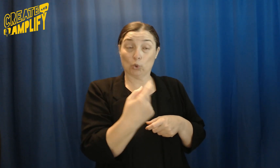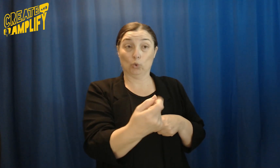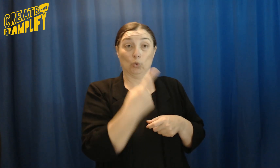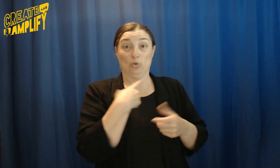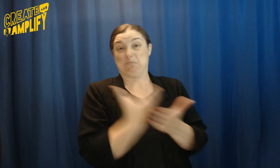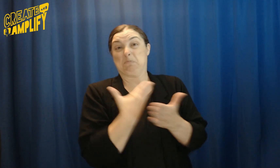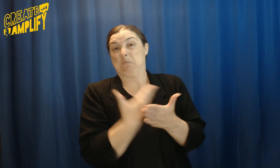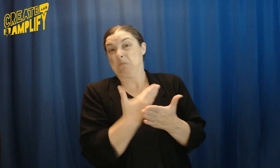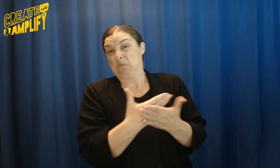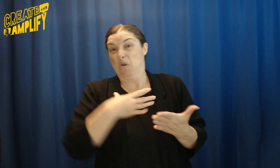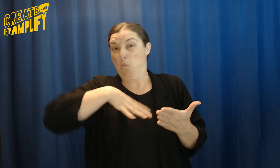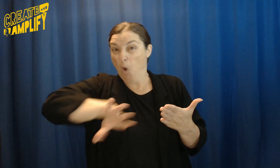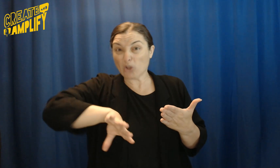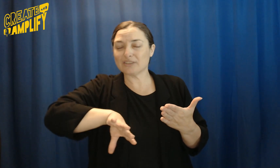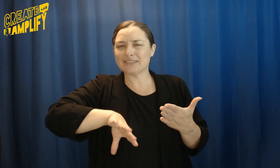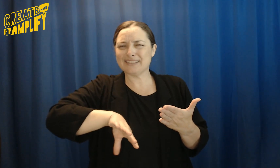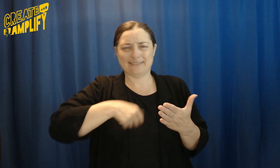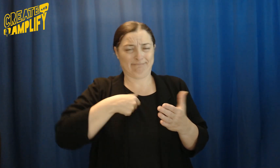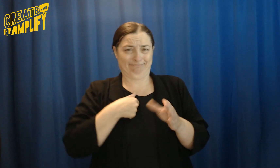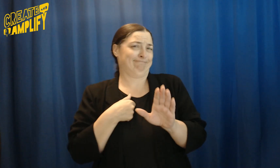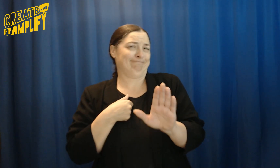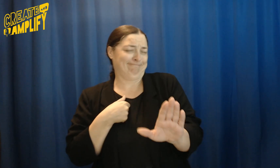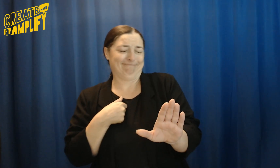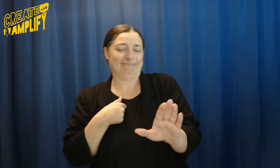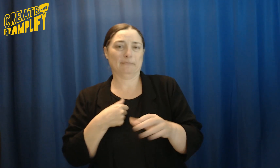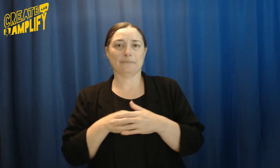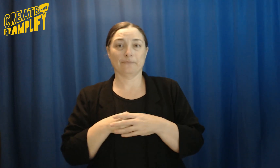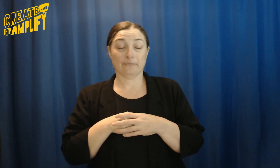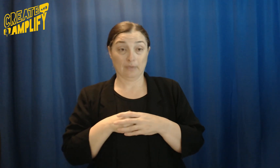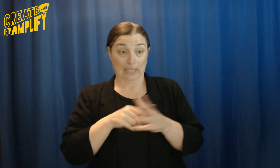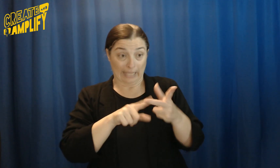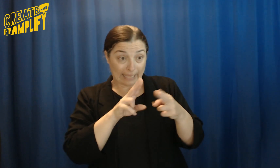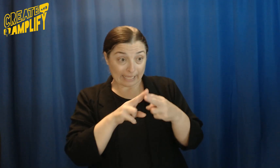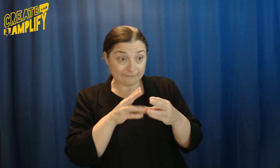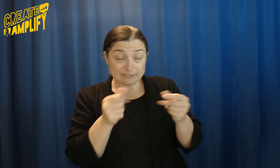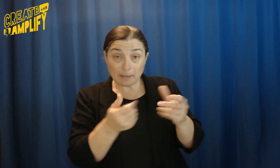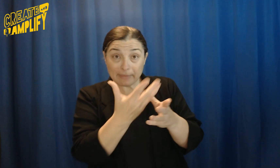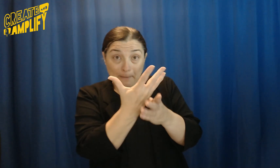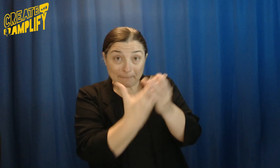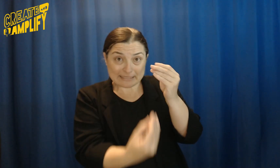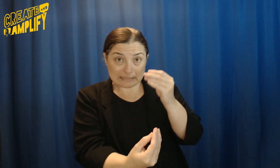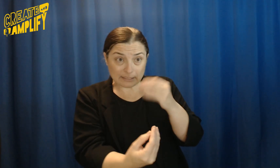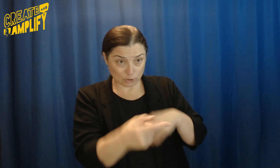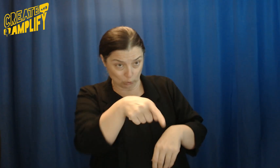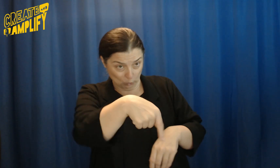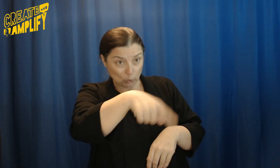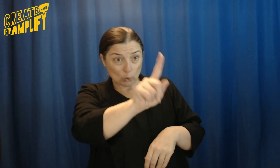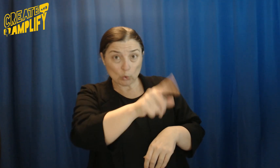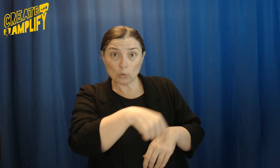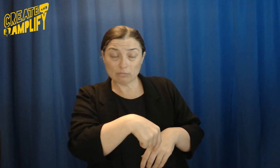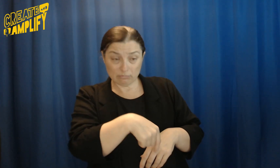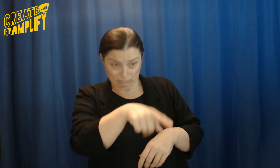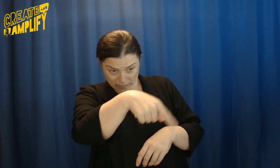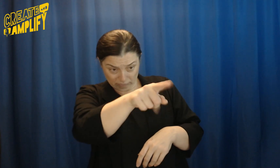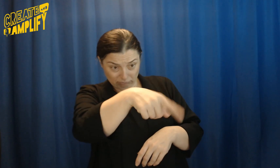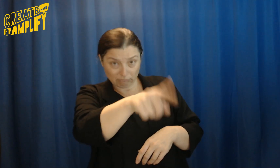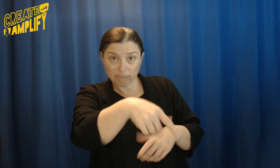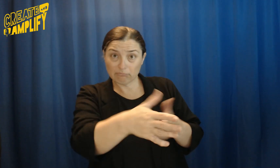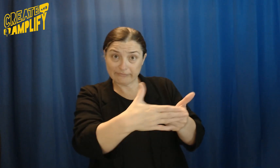begin. But I kind of want to say, if there's something missing, there's nothing stopping you from thinking about how you could create it.